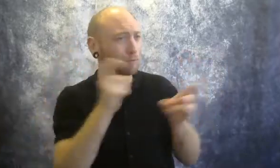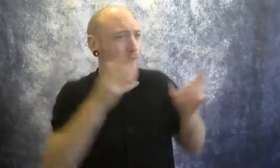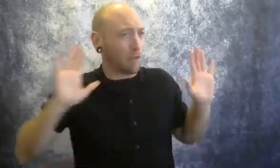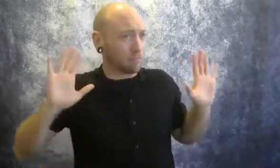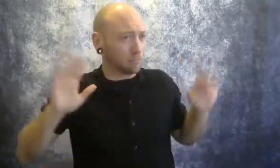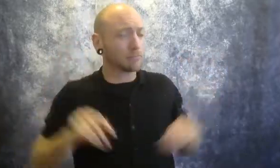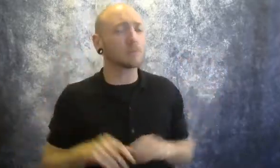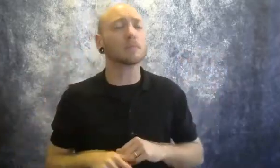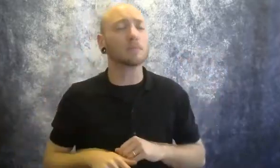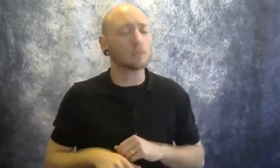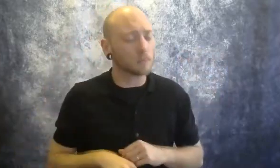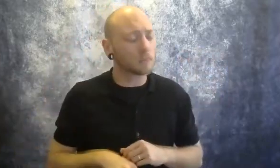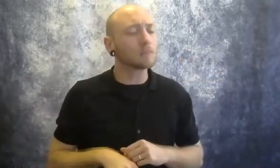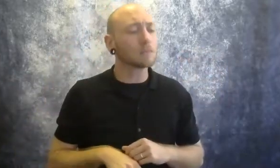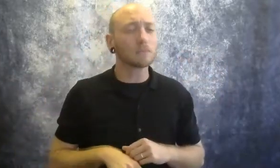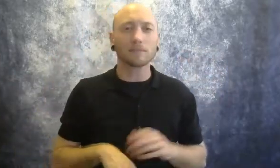blah, blah. So